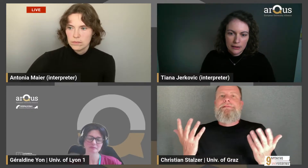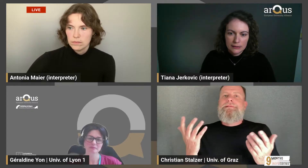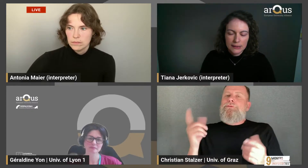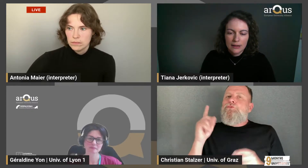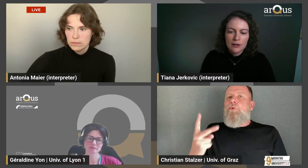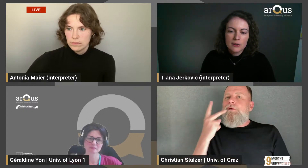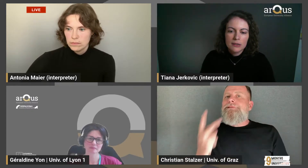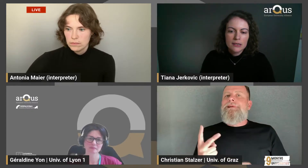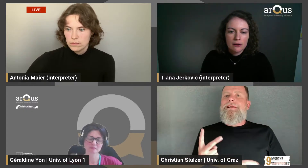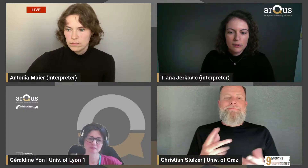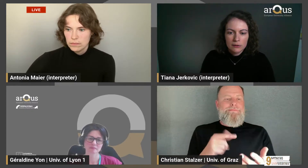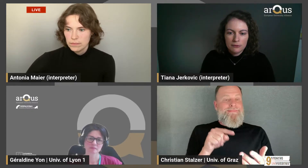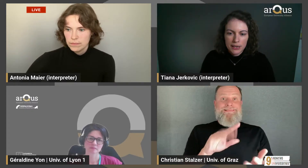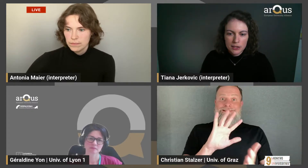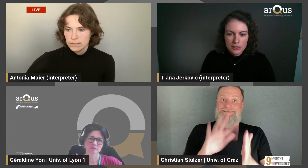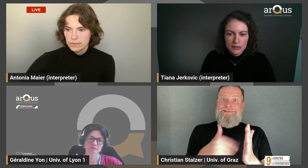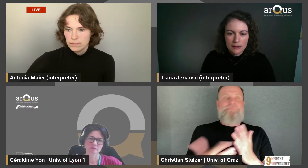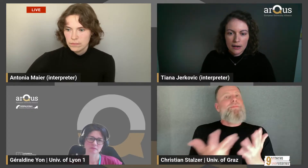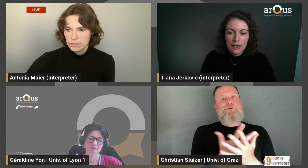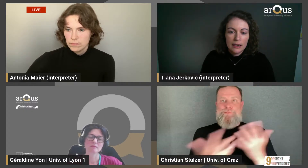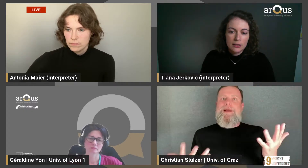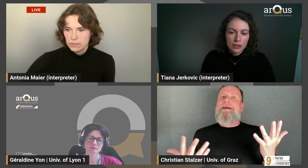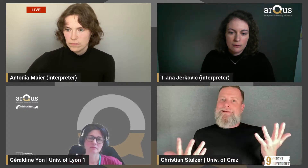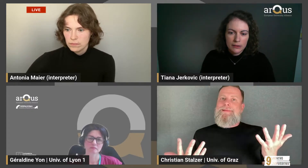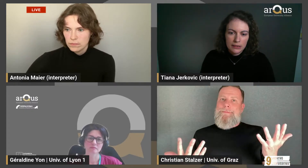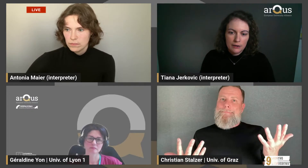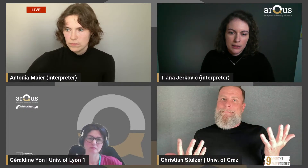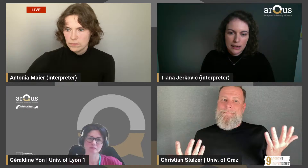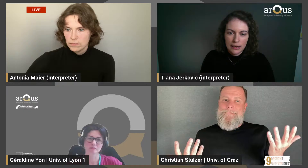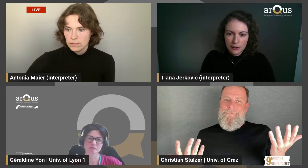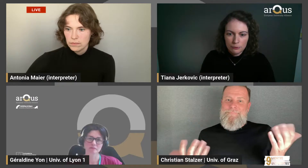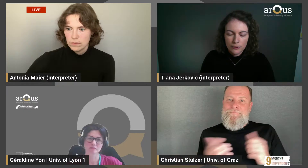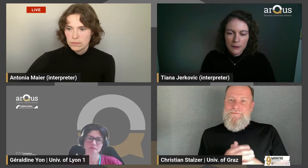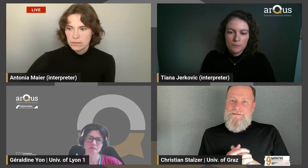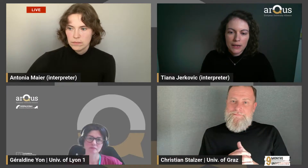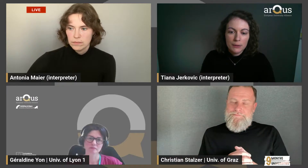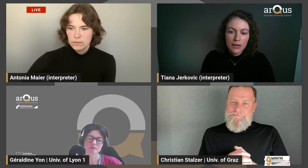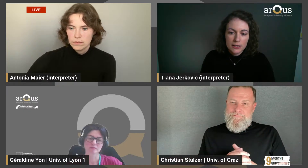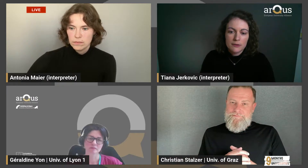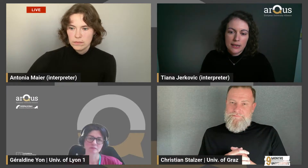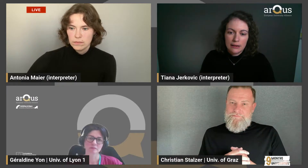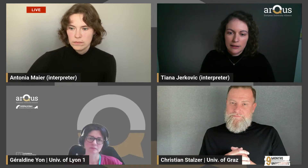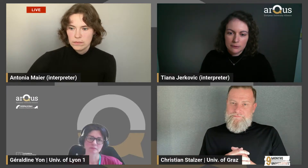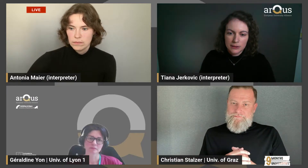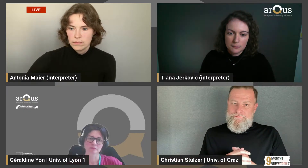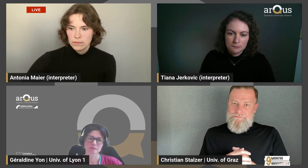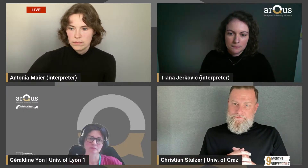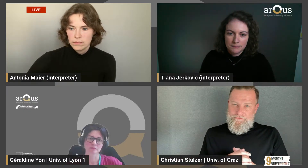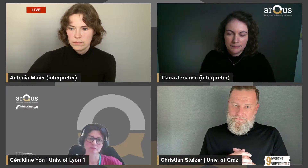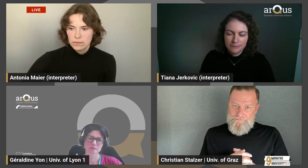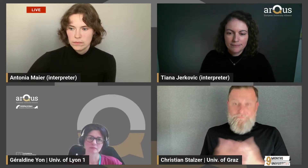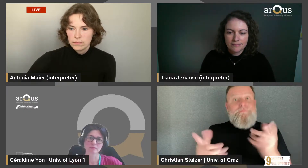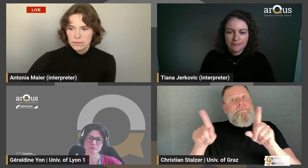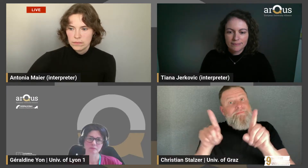anyone else. So these are also advantages in general in everyday life because of sign language.